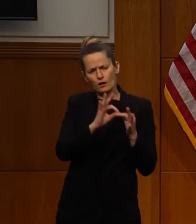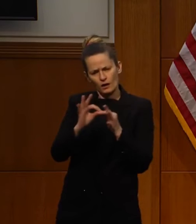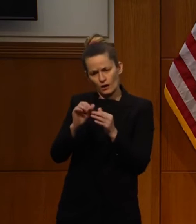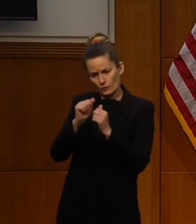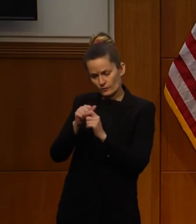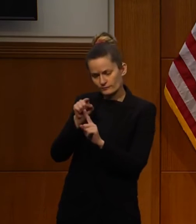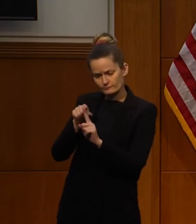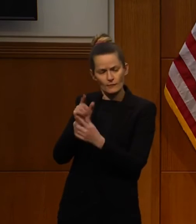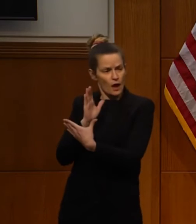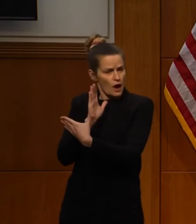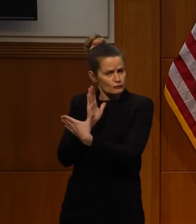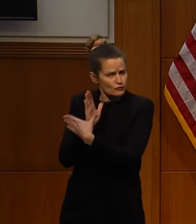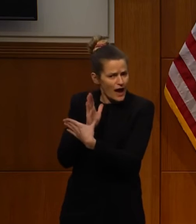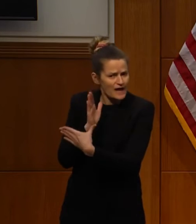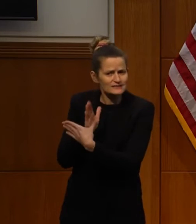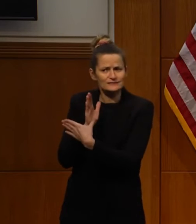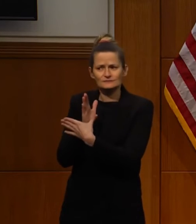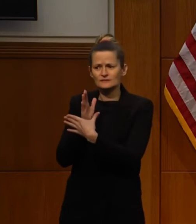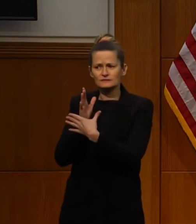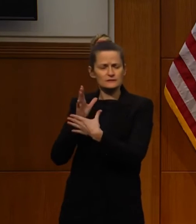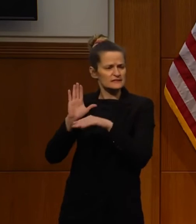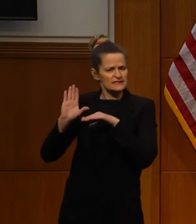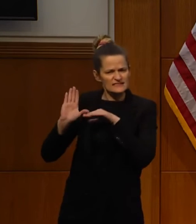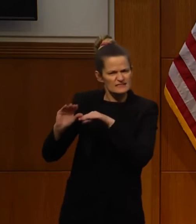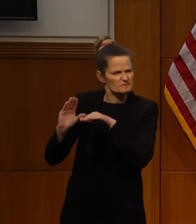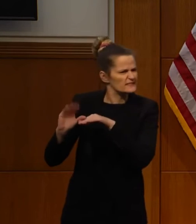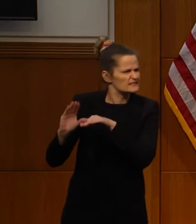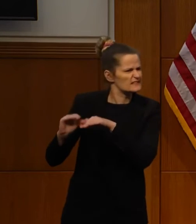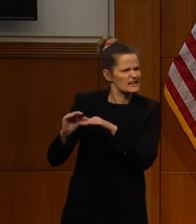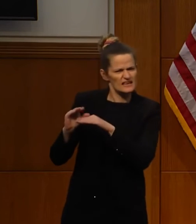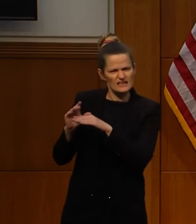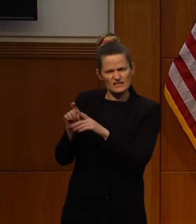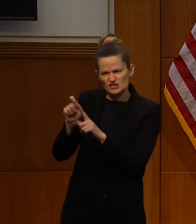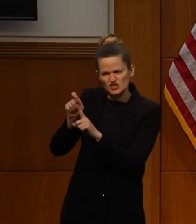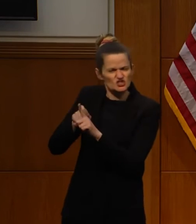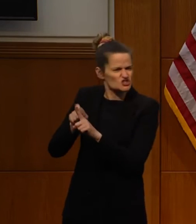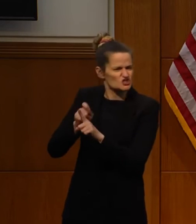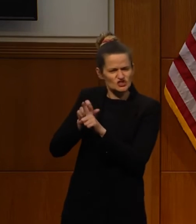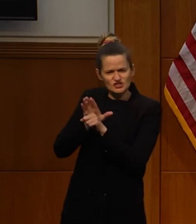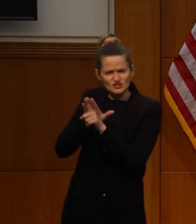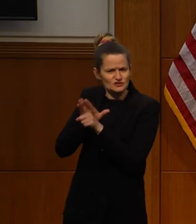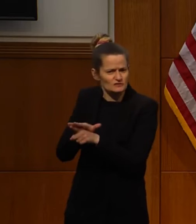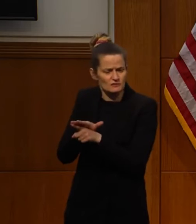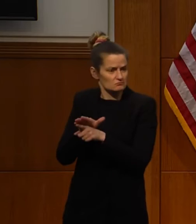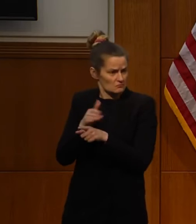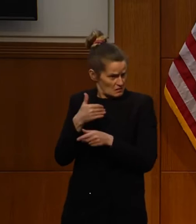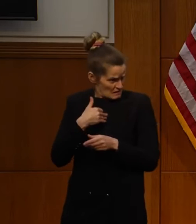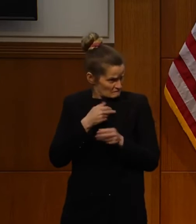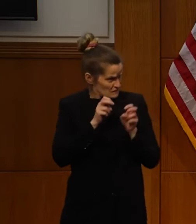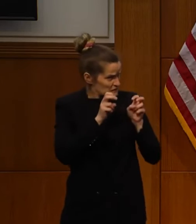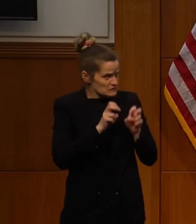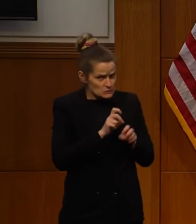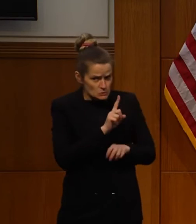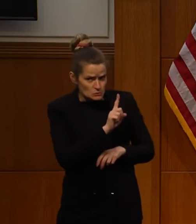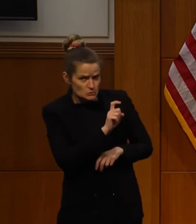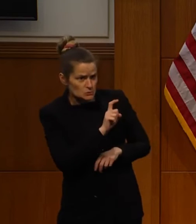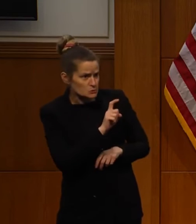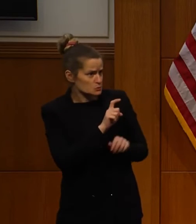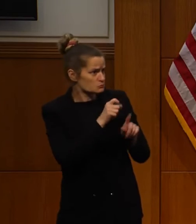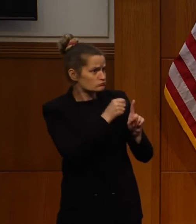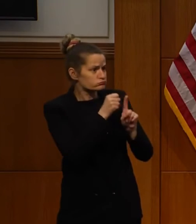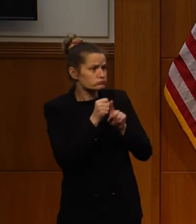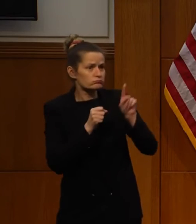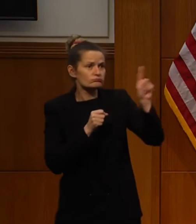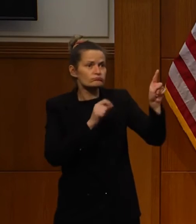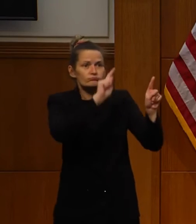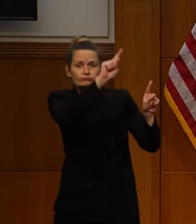or any other unusual reports about problems at the polls between observers and monitors, anything like that